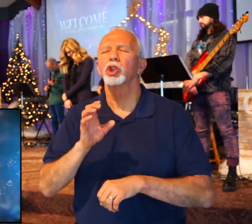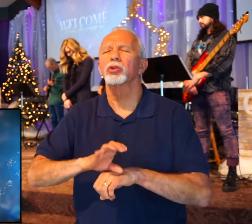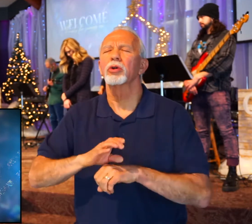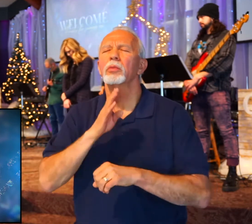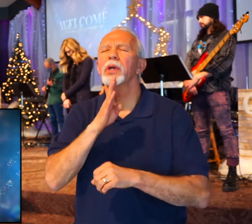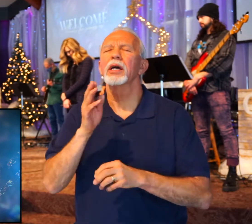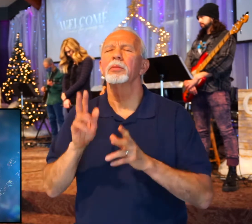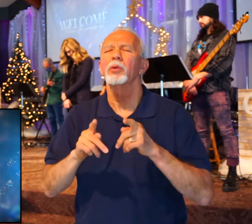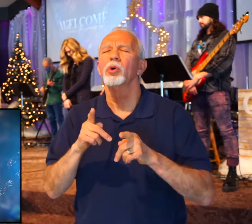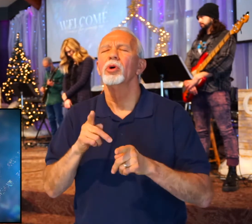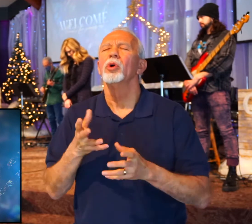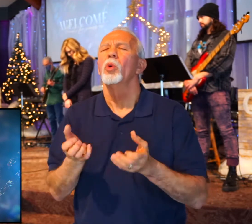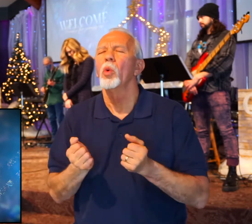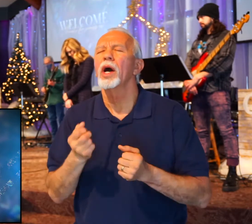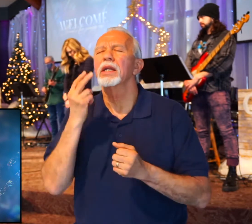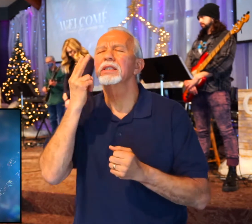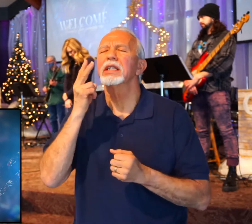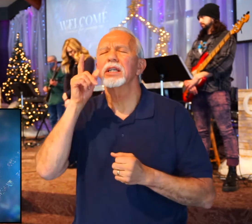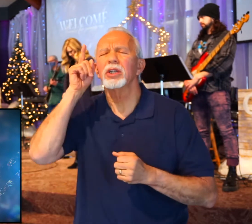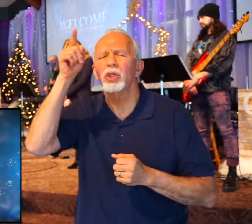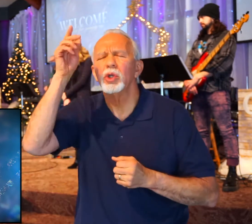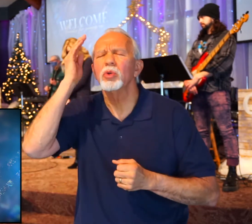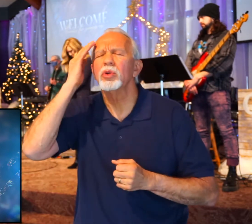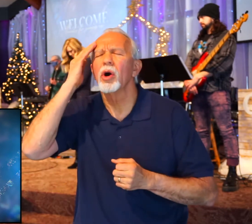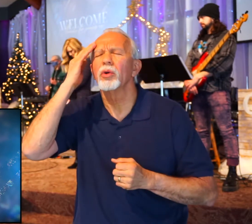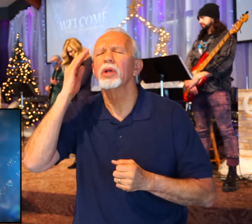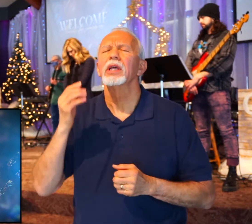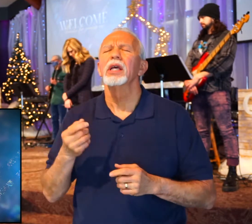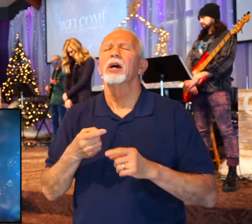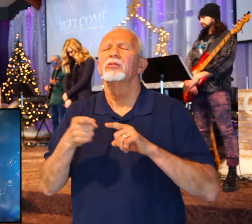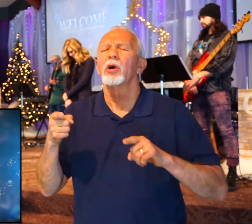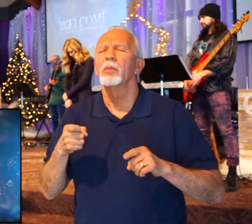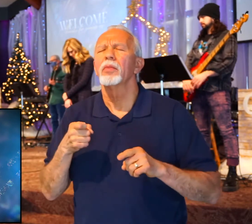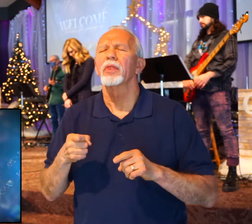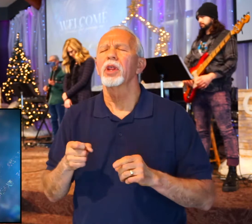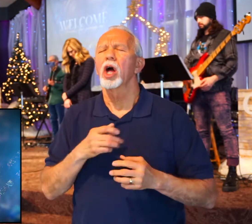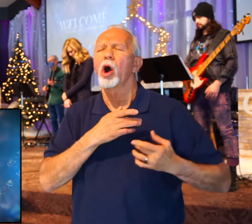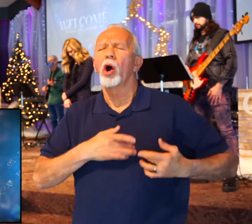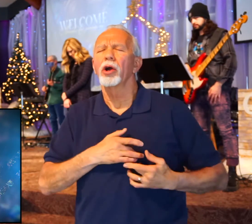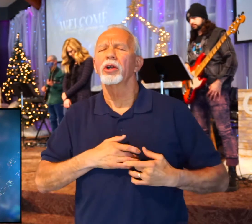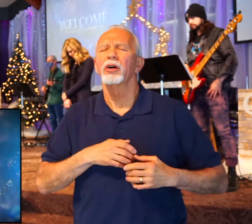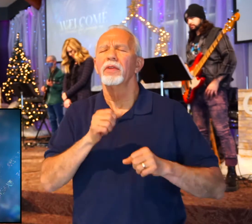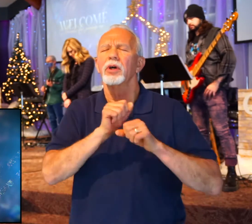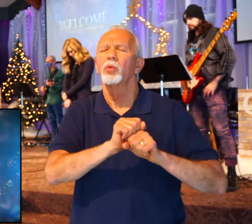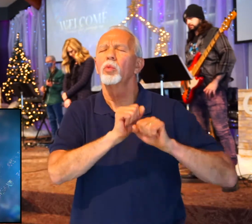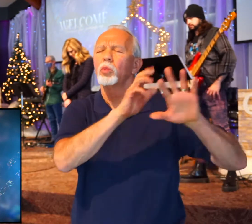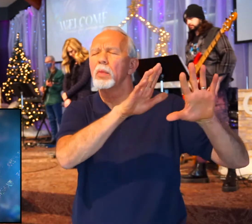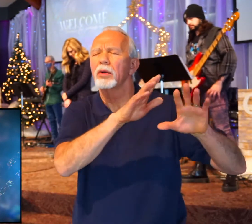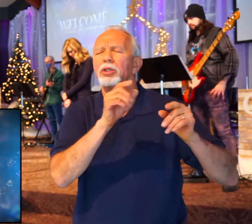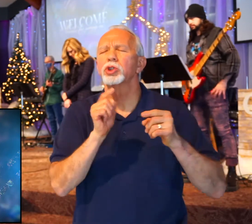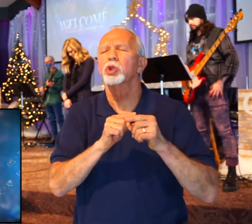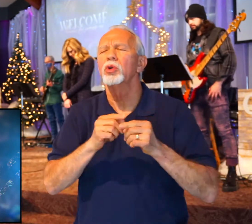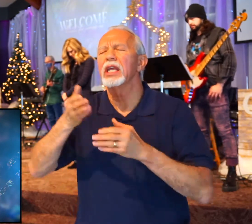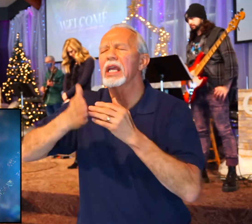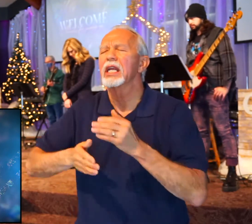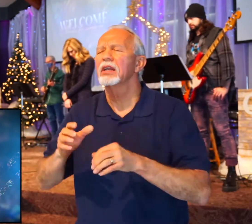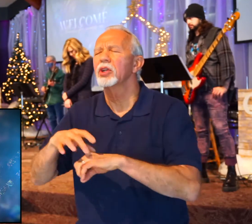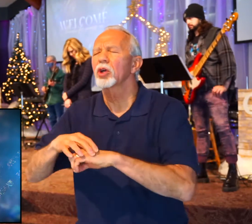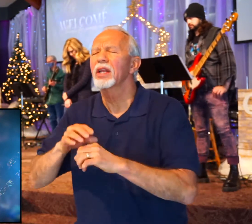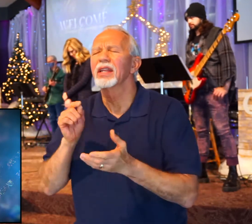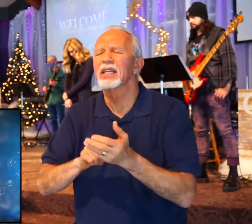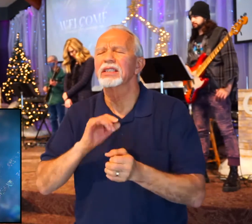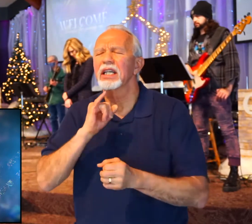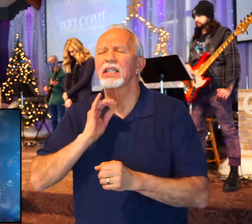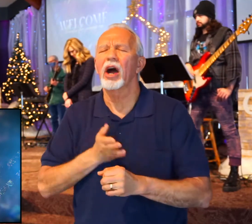who long to see you known from the heart of the Rockies to the ends of the earth. This is our cry, this is our prayer,